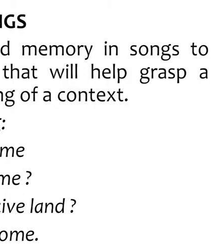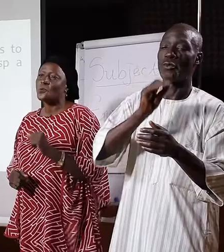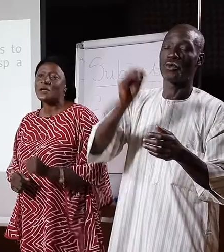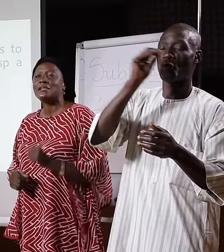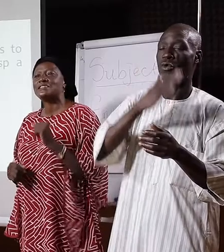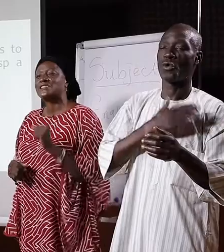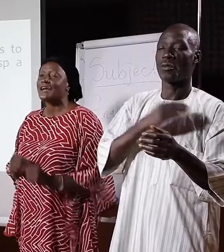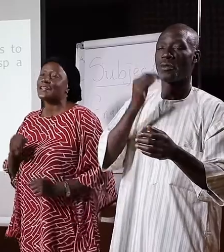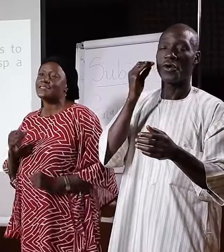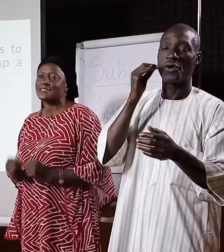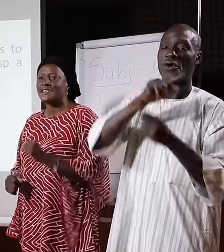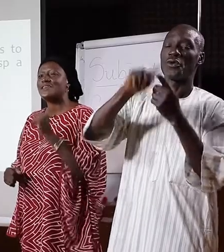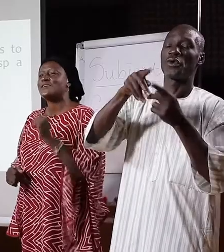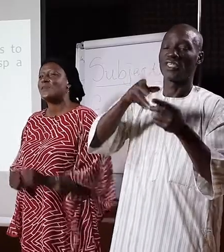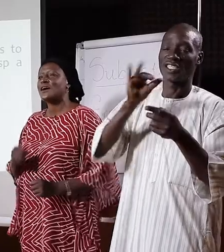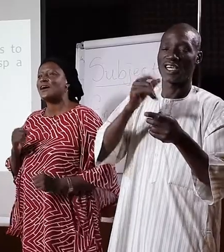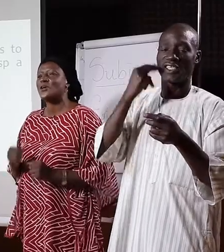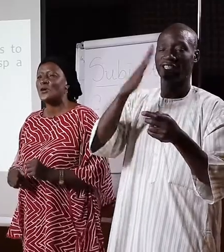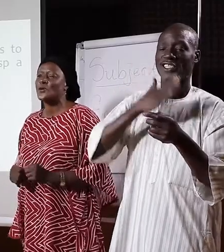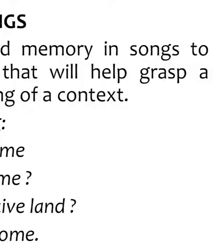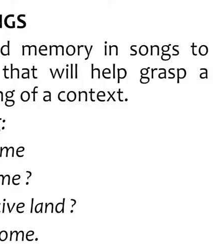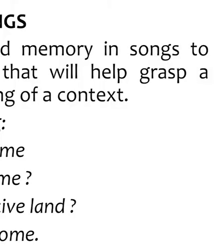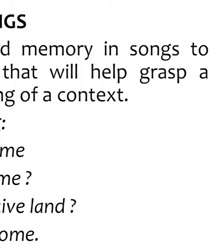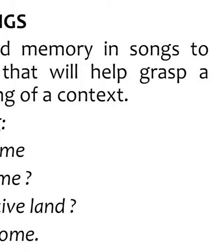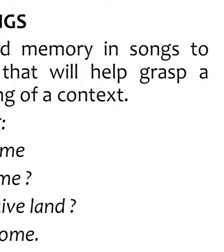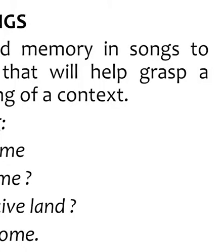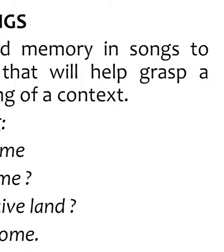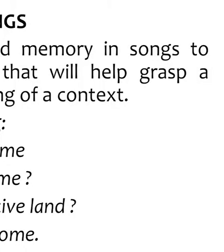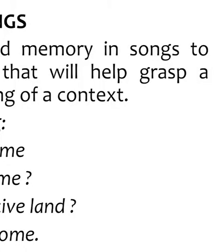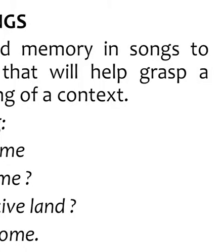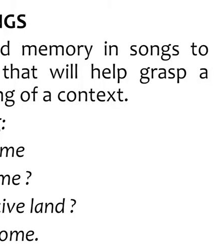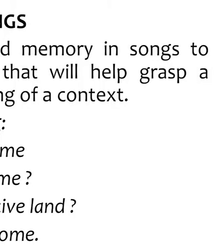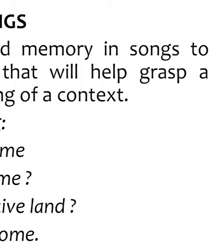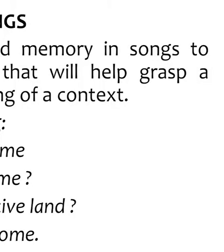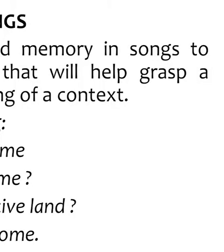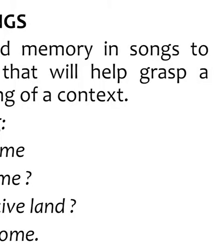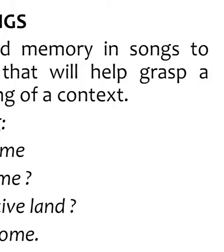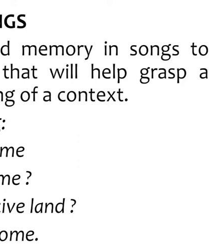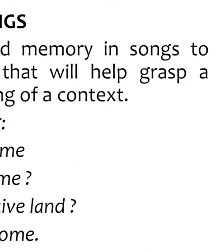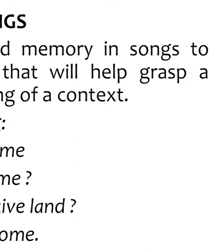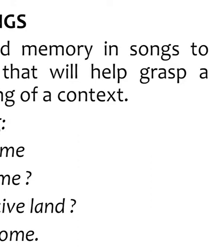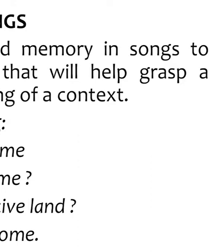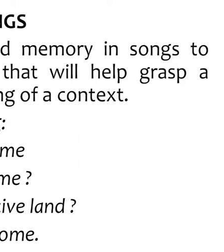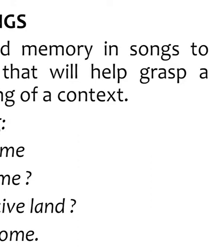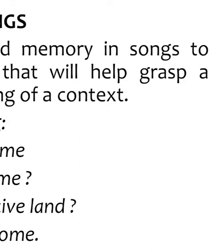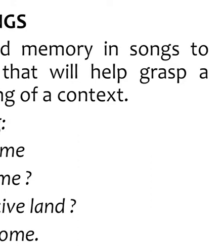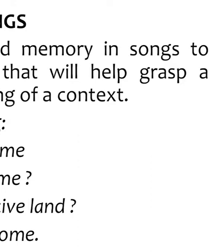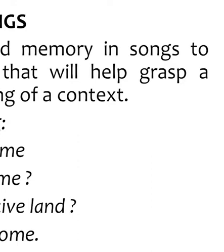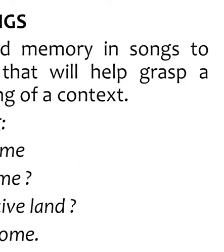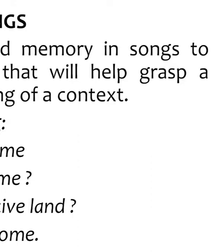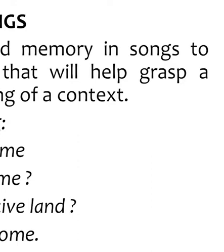home, when shall I see my home? When shall I see